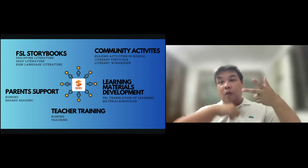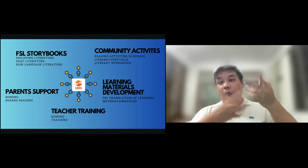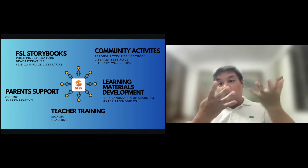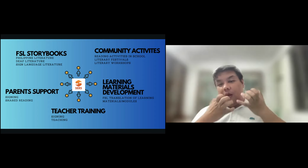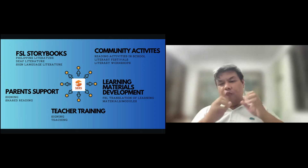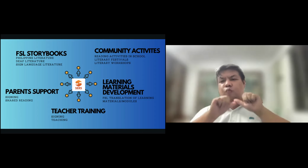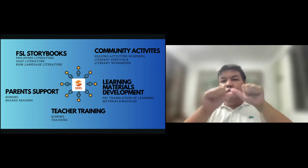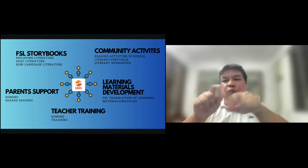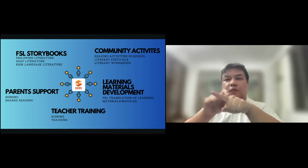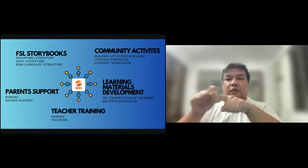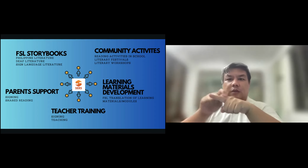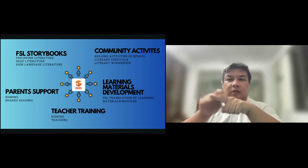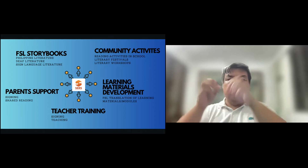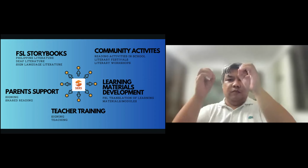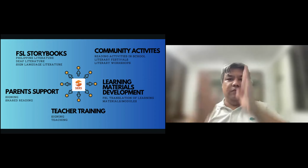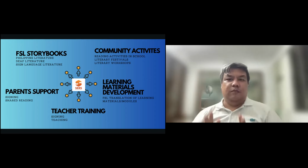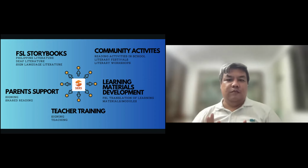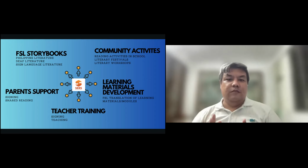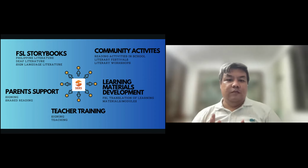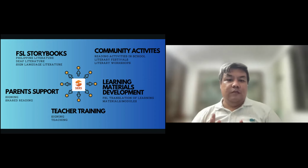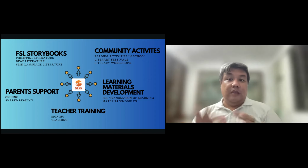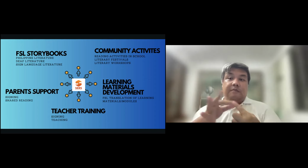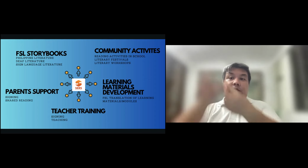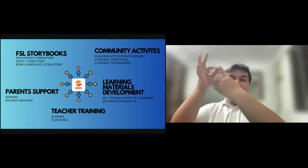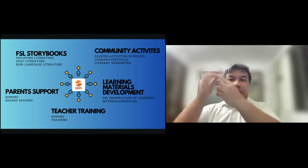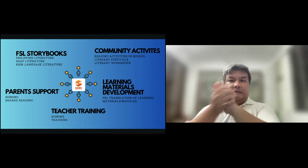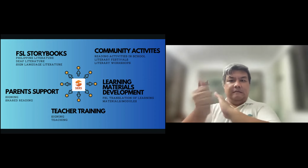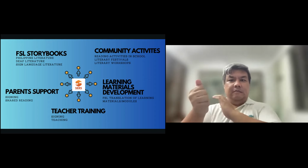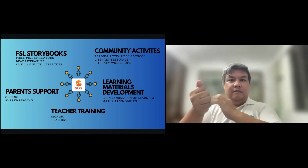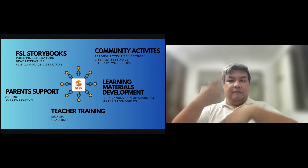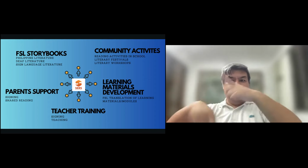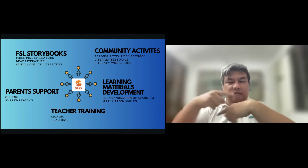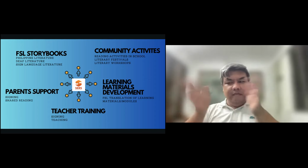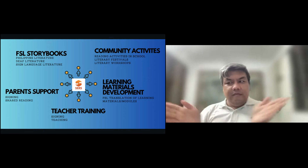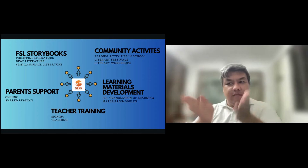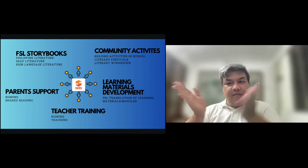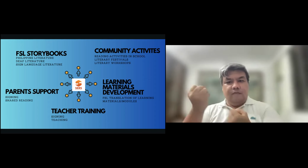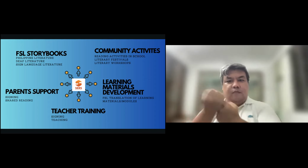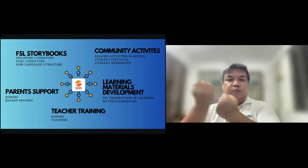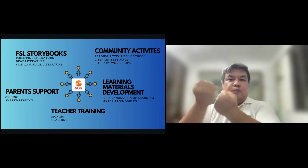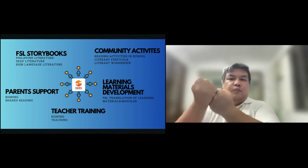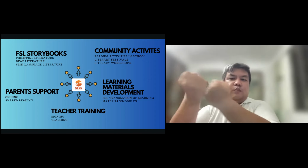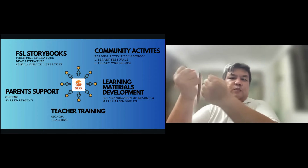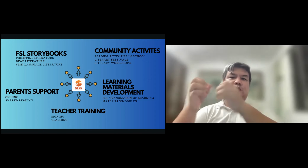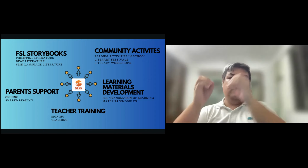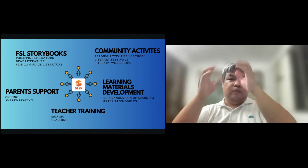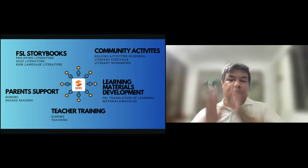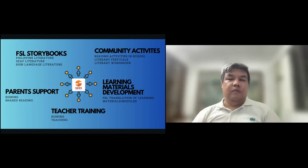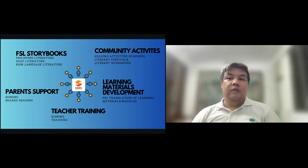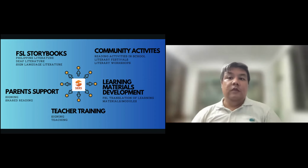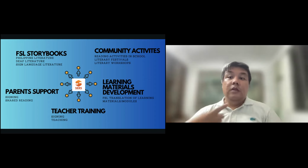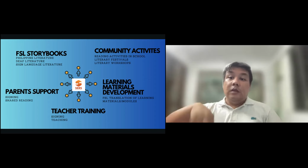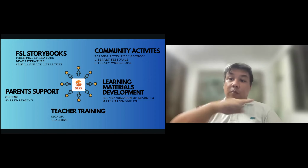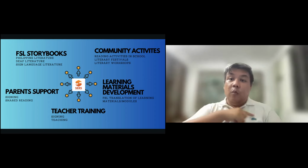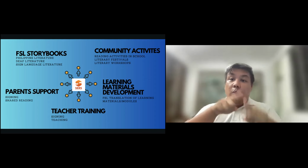how to use the language through the media. Probably start to disseminate this through Facebook, among others, and that became skill in their